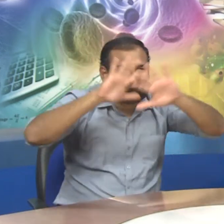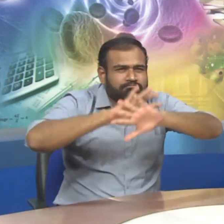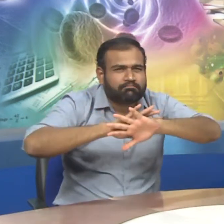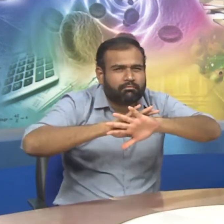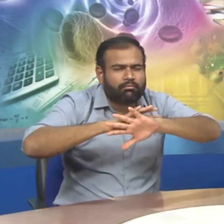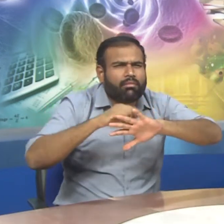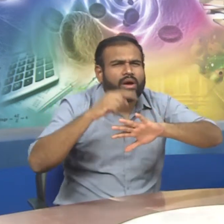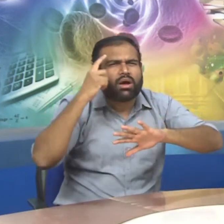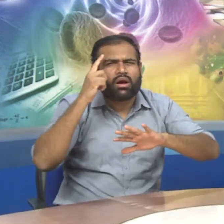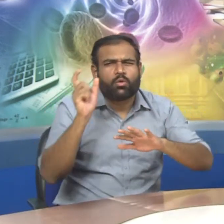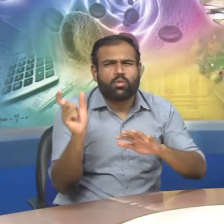It means